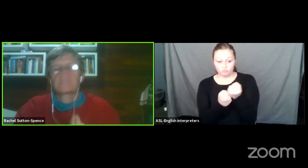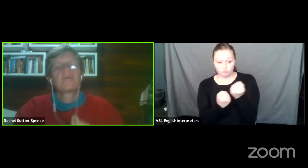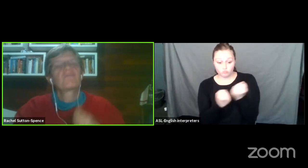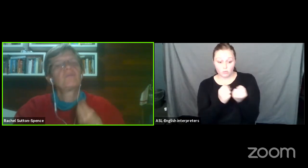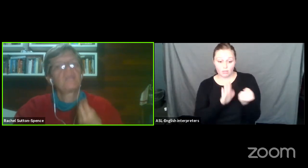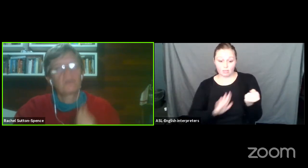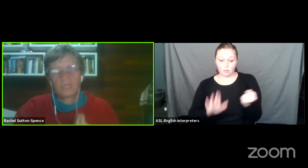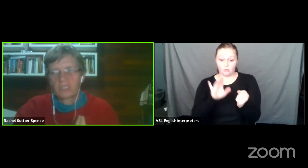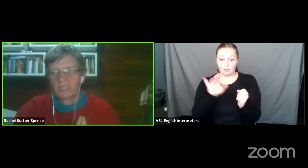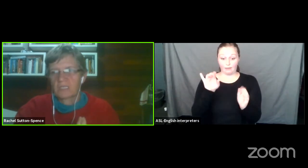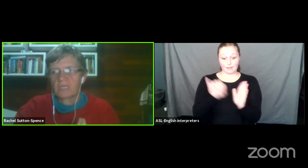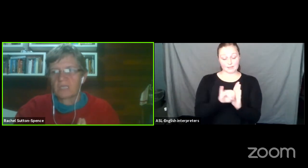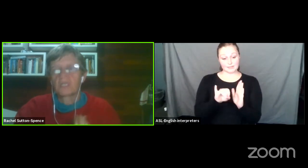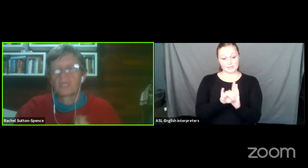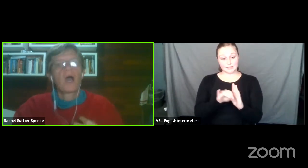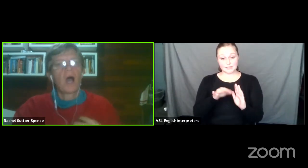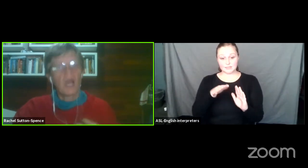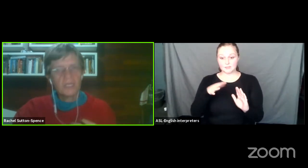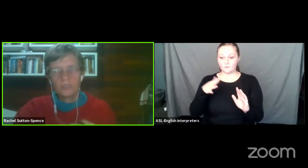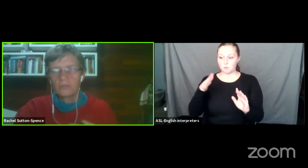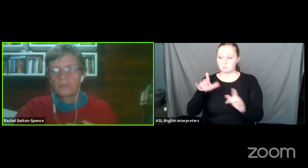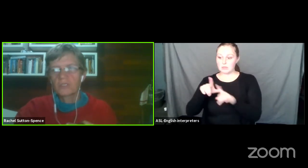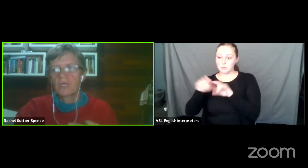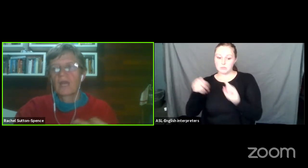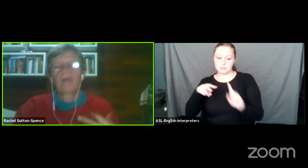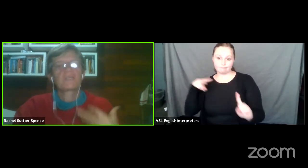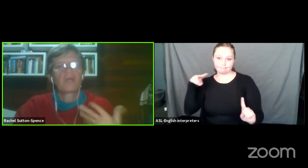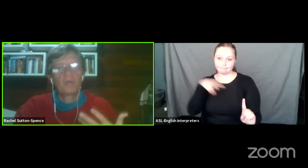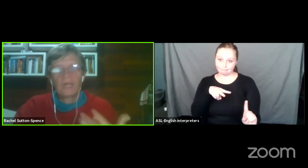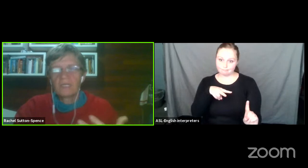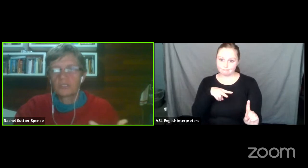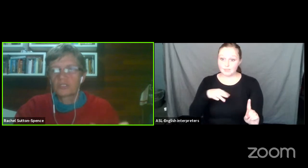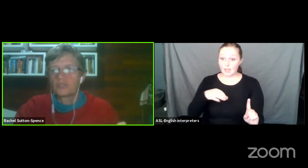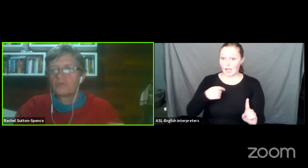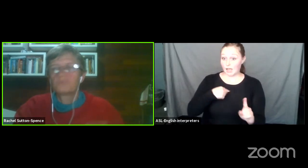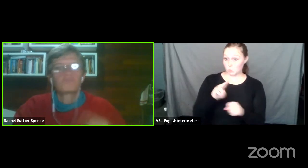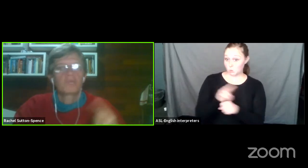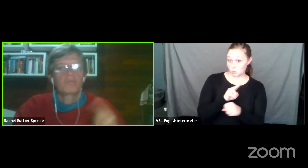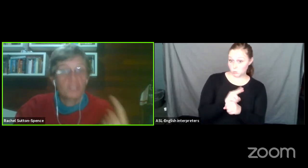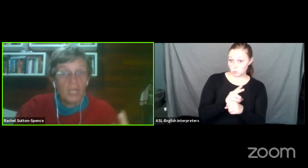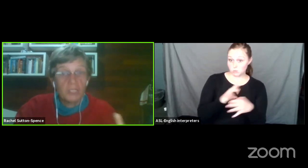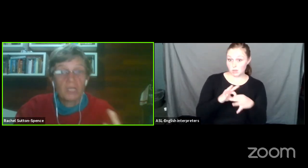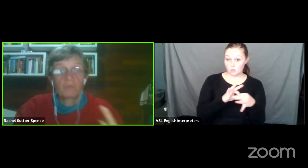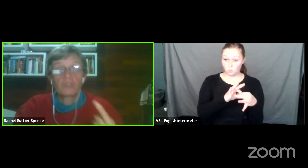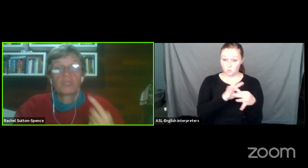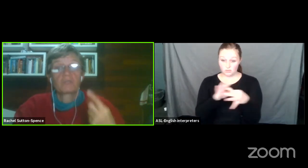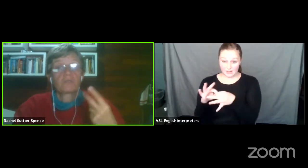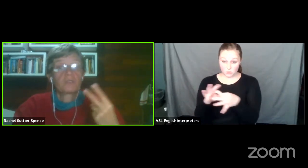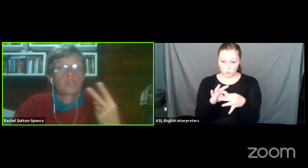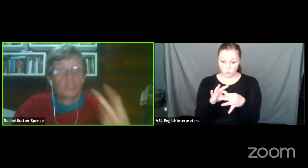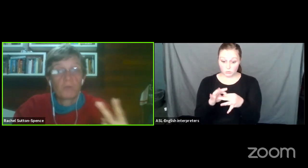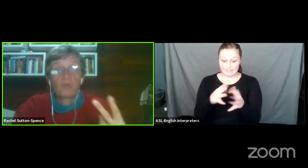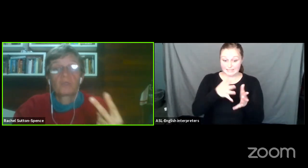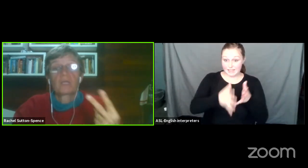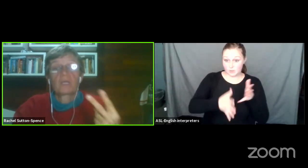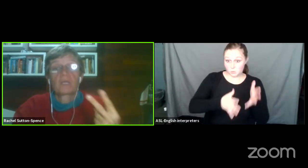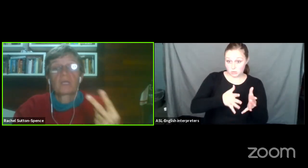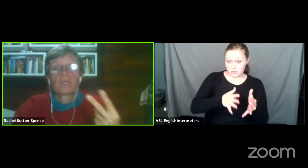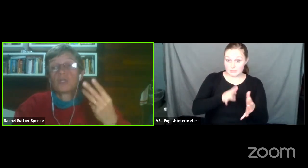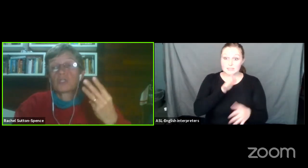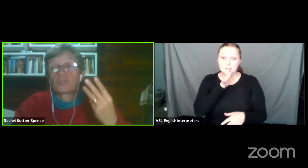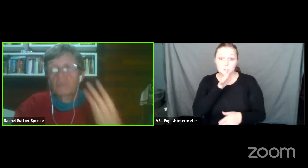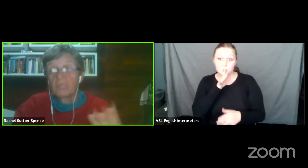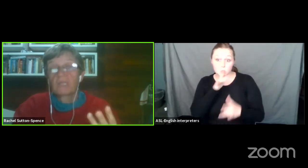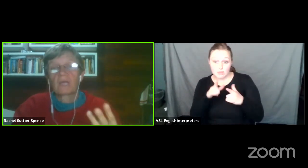identities from a linguistic sense. I use and I relate to signed languages, to spoken